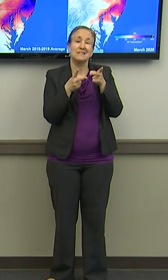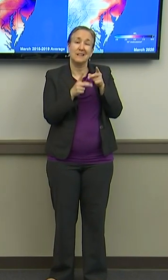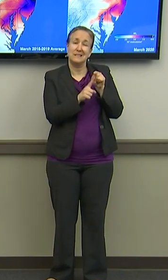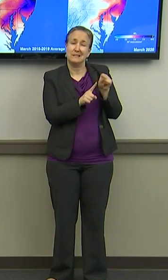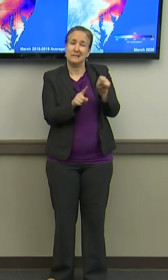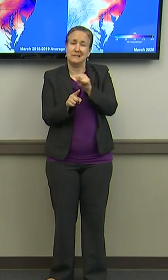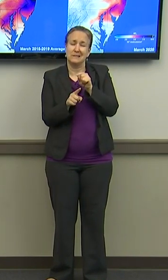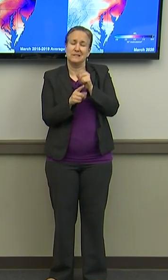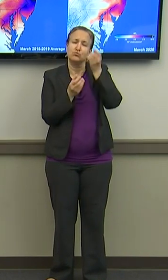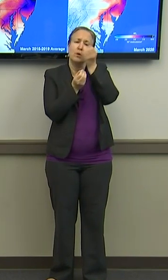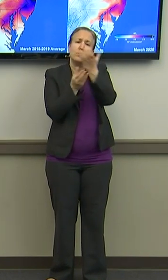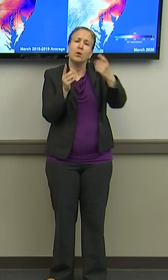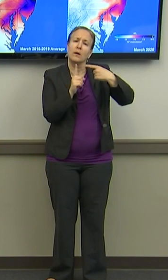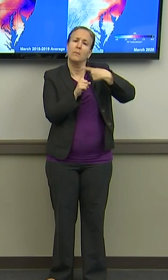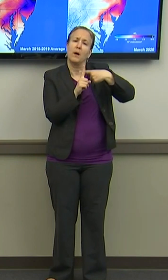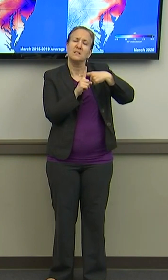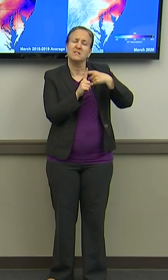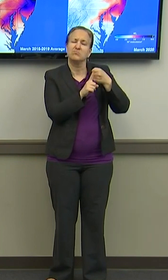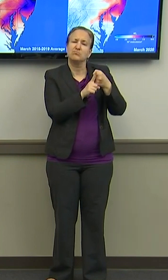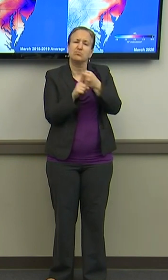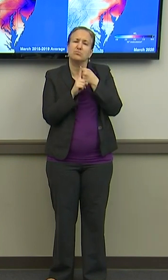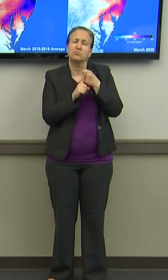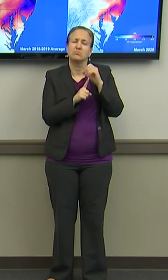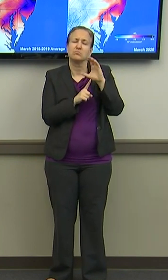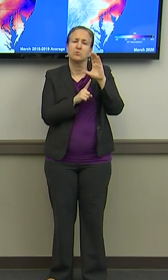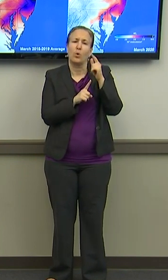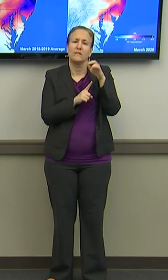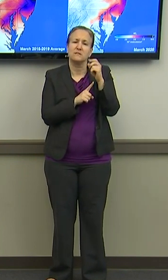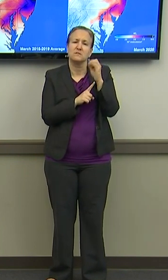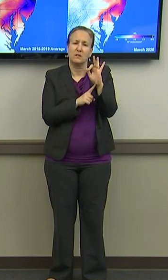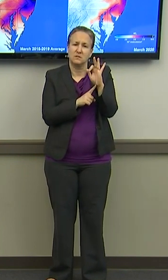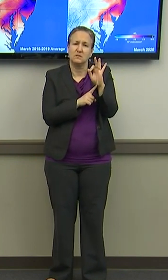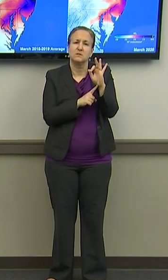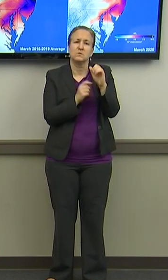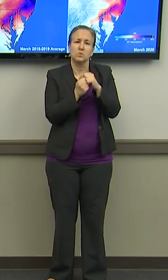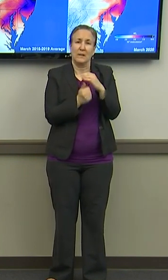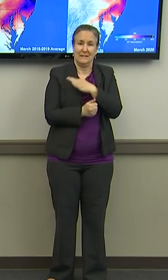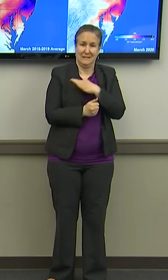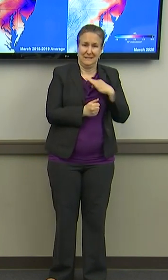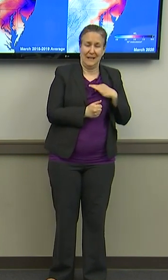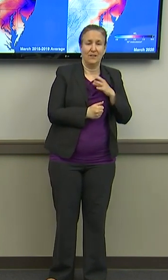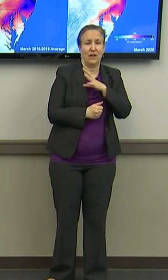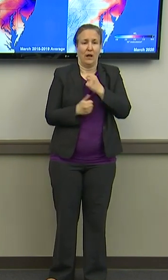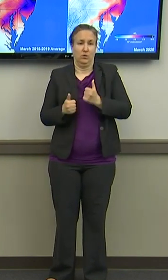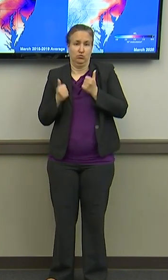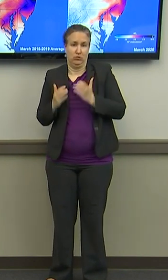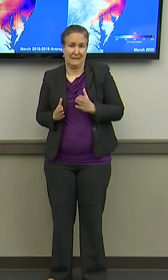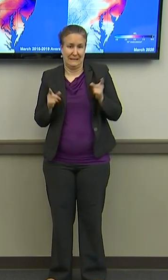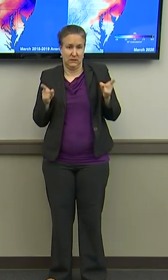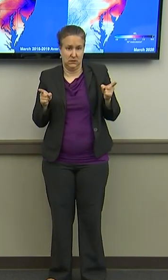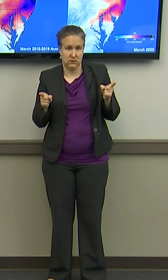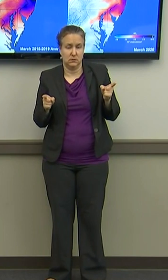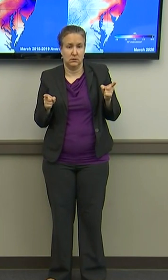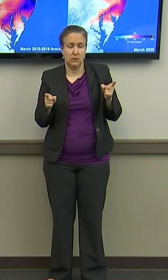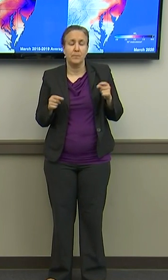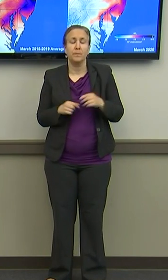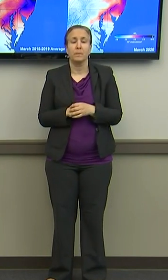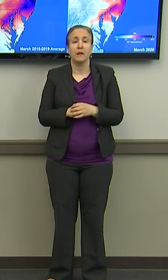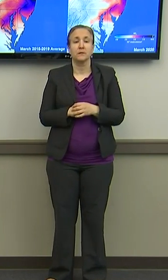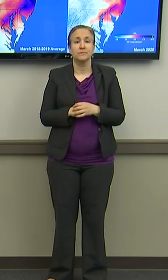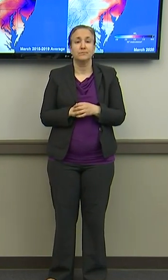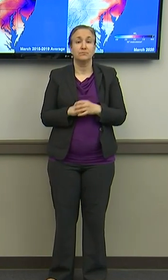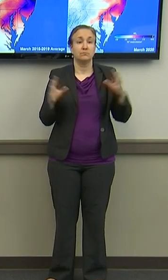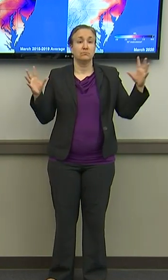are reporting positive cases of COVID-19 among their staff and their residents. These